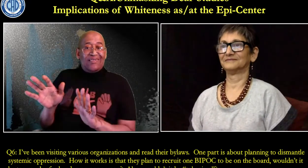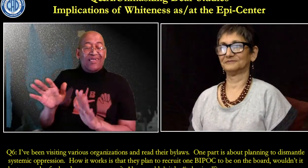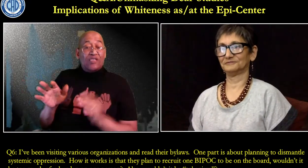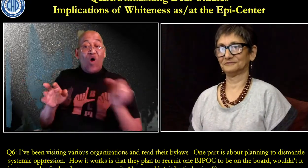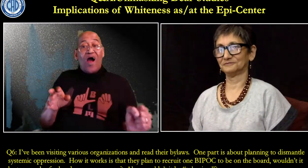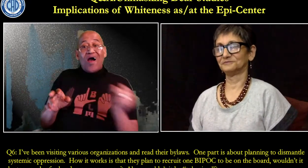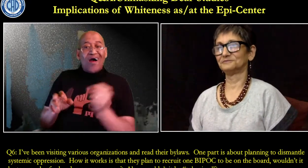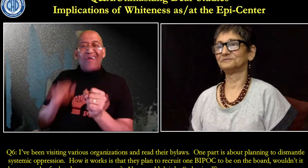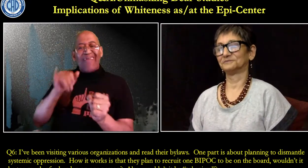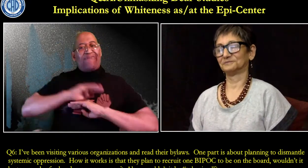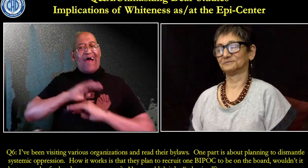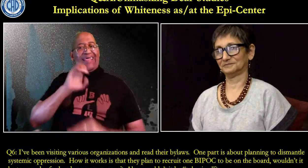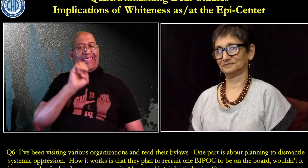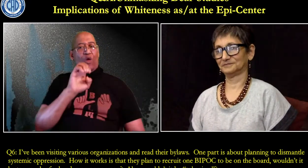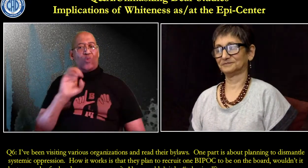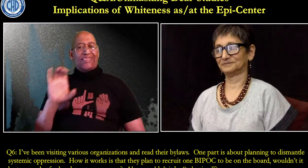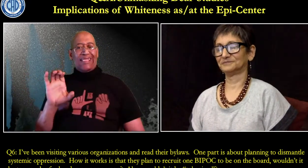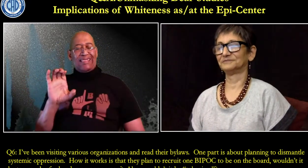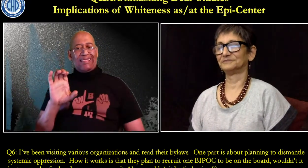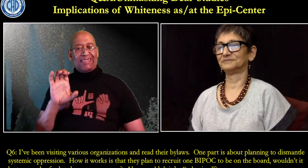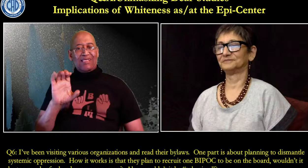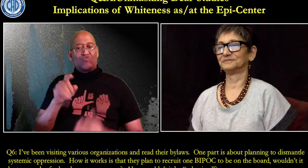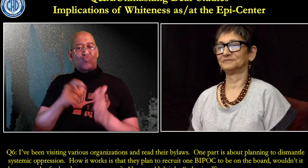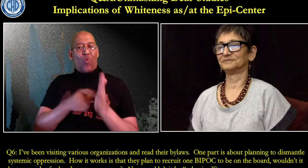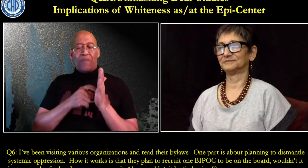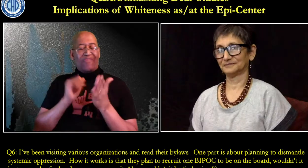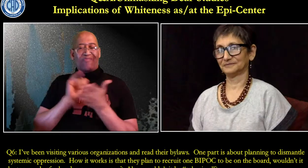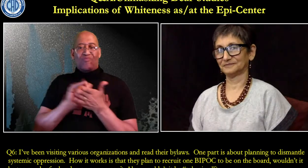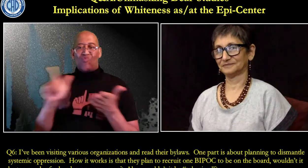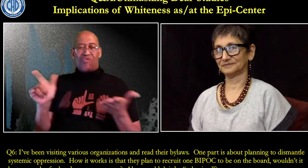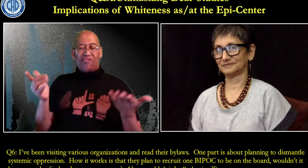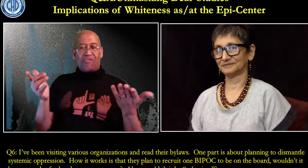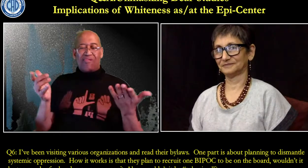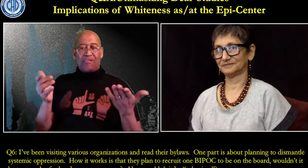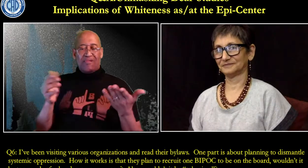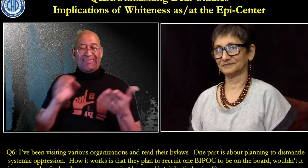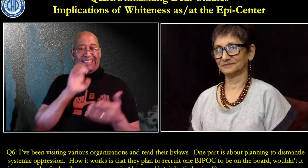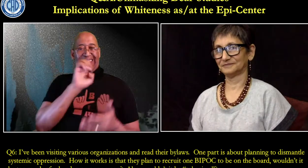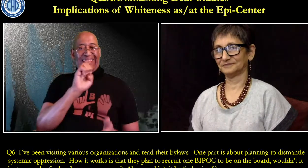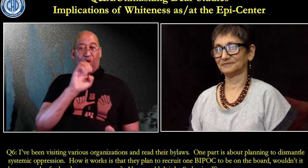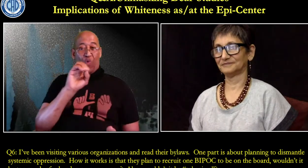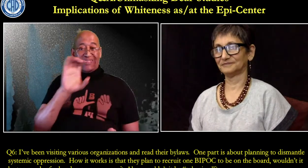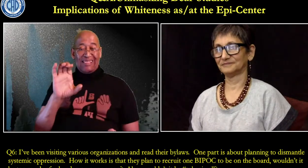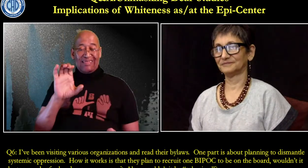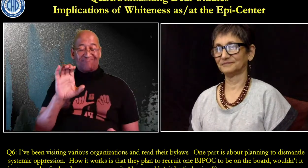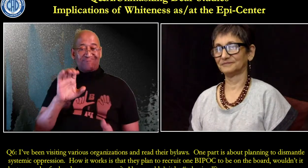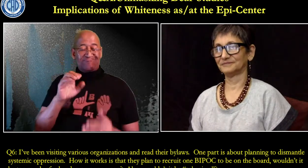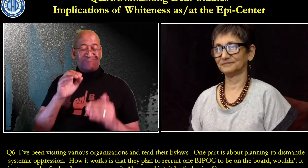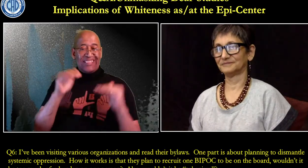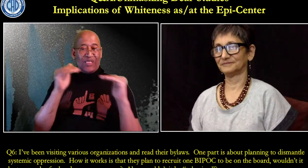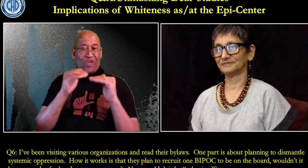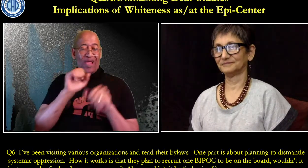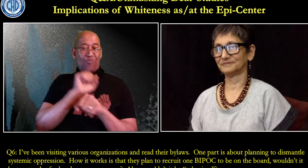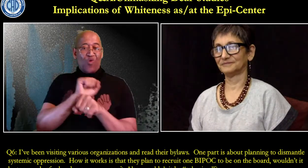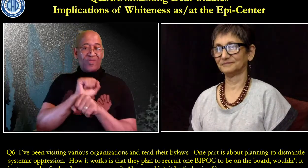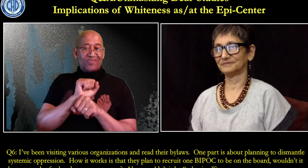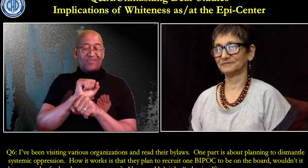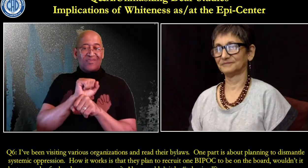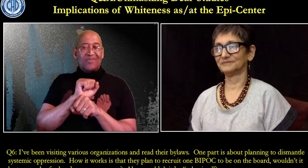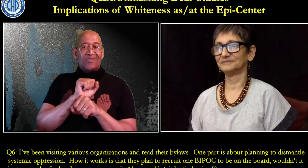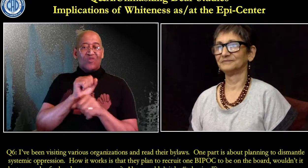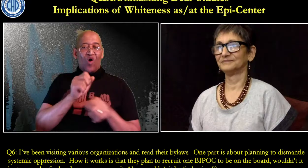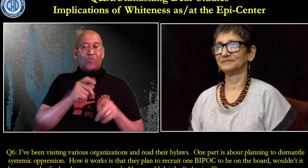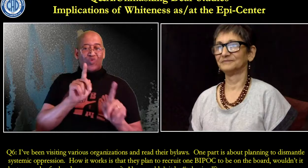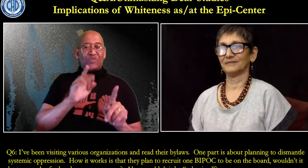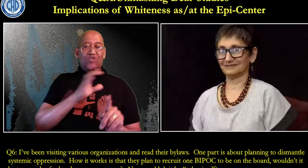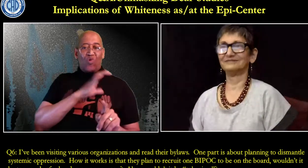their specific job description on that person. And then putting in a POC